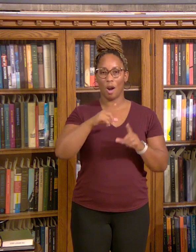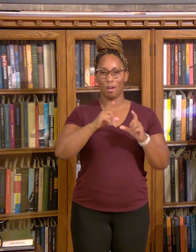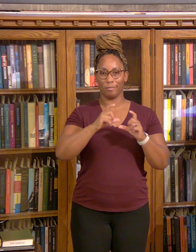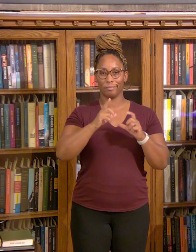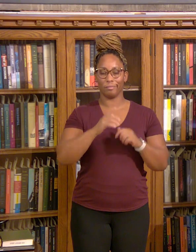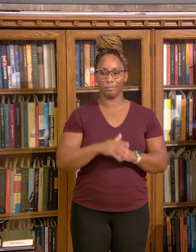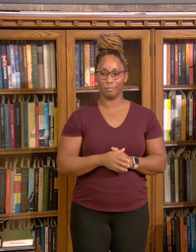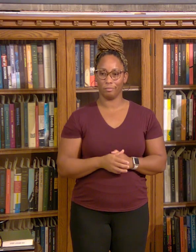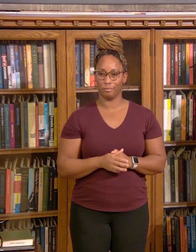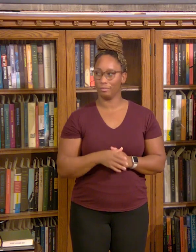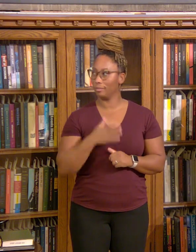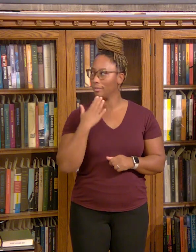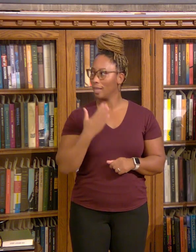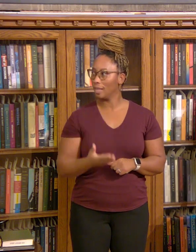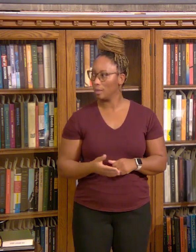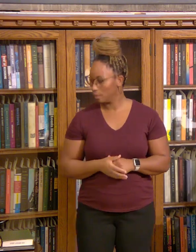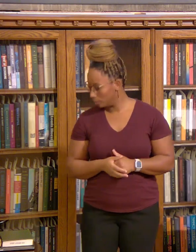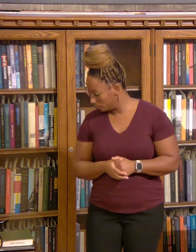thank